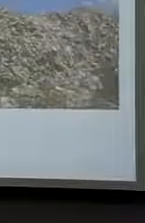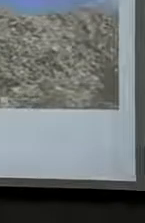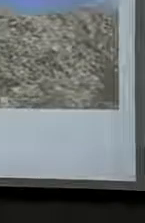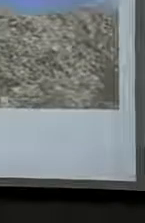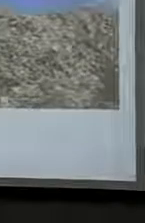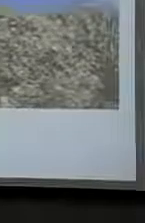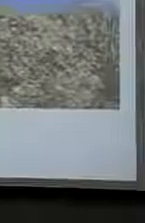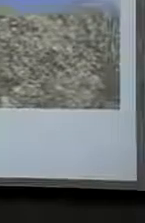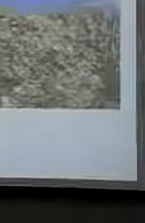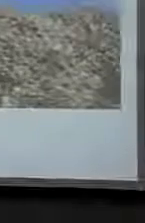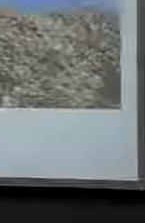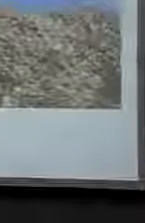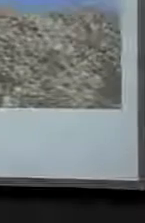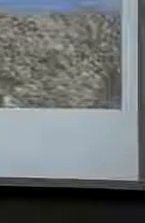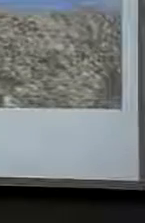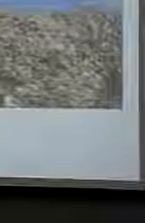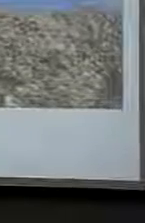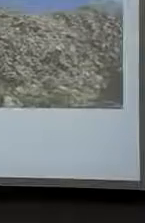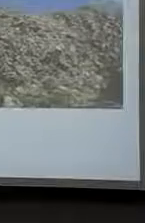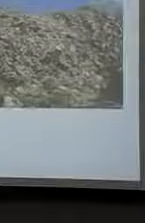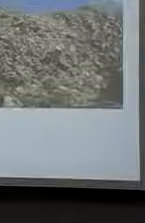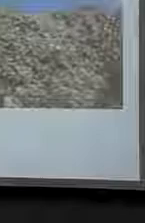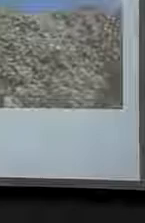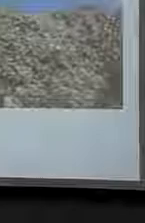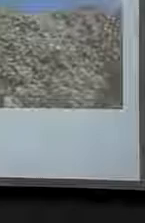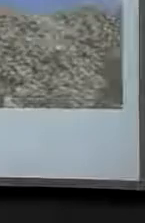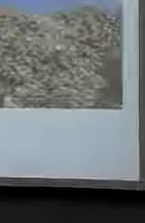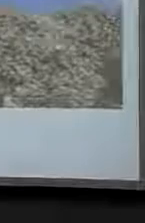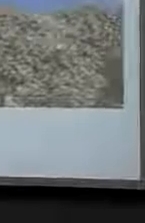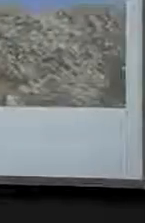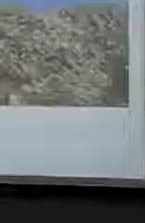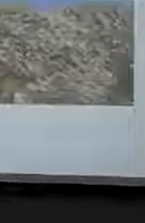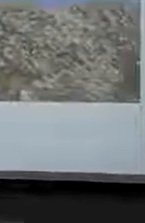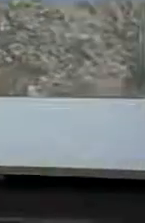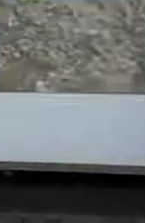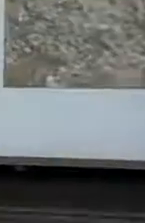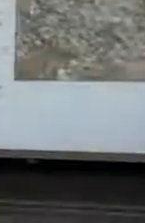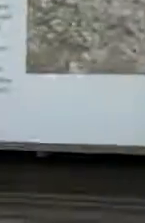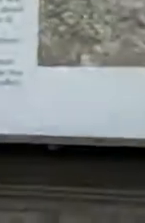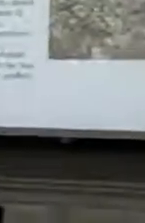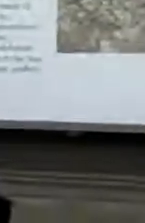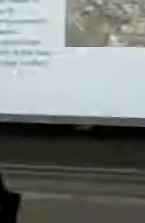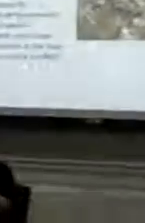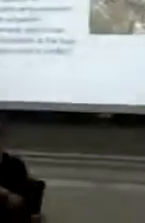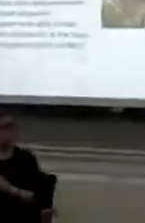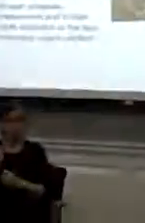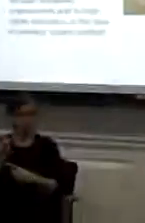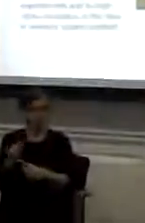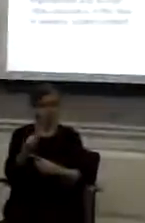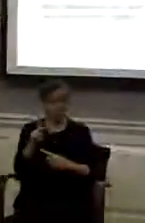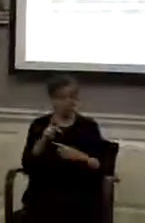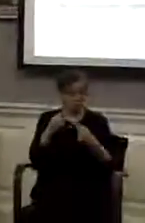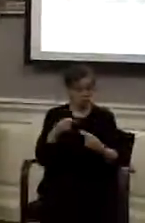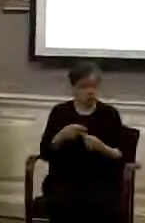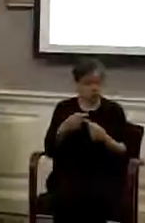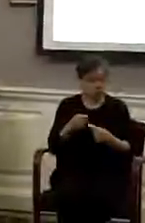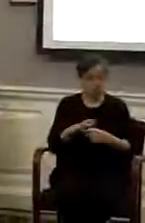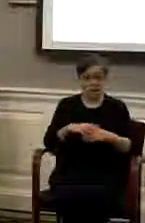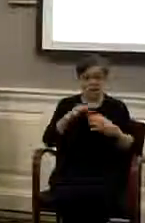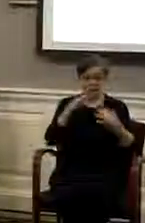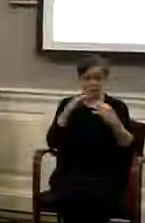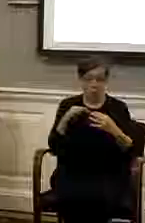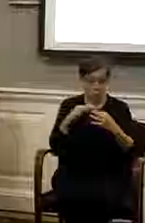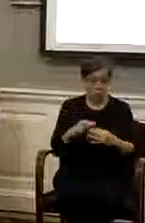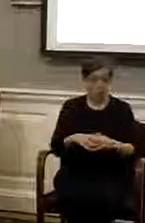academic engagement and through the exploration of human rights in the face of acute socio-political struggle, political violence, and devastation.